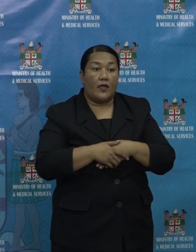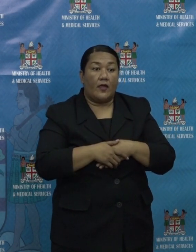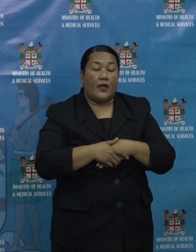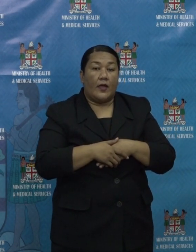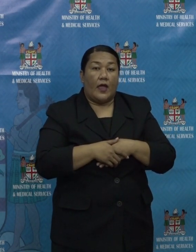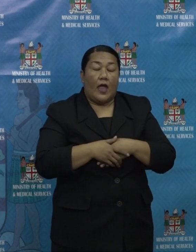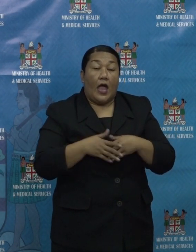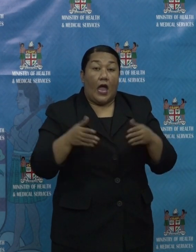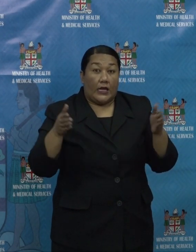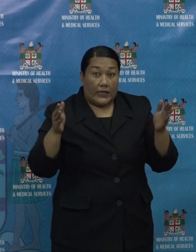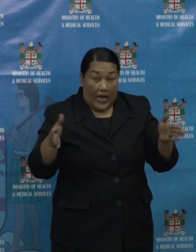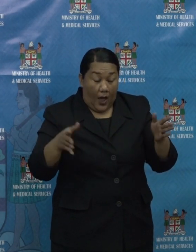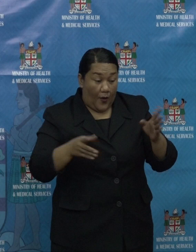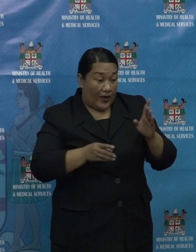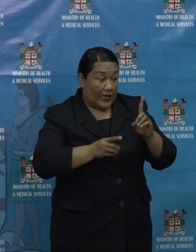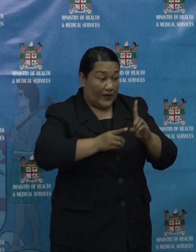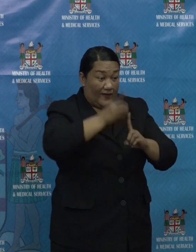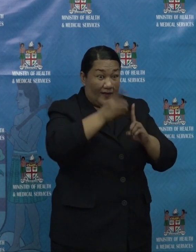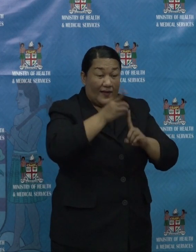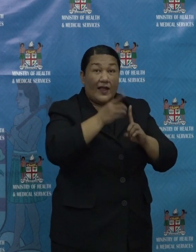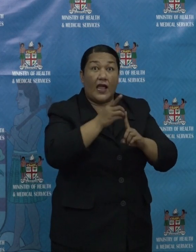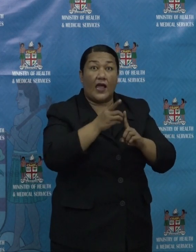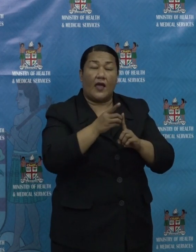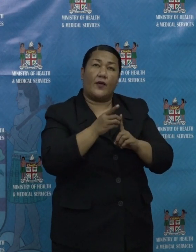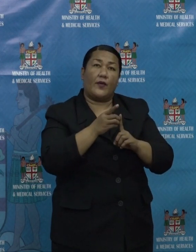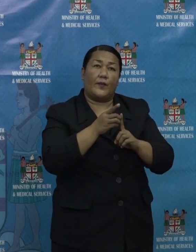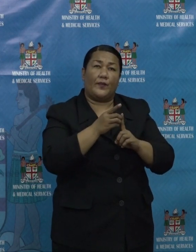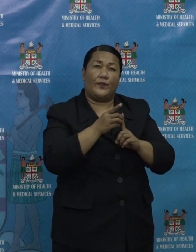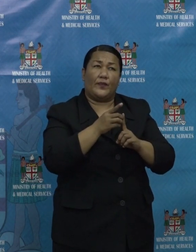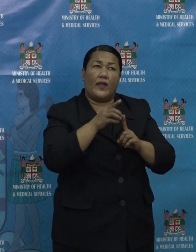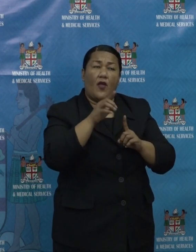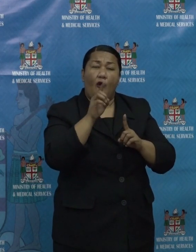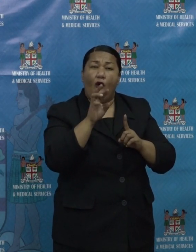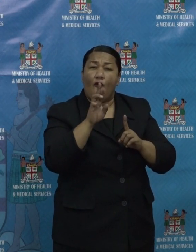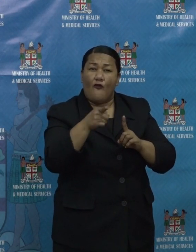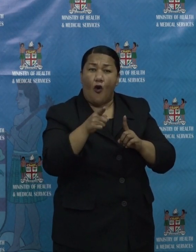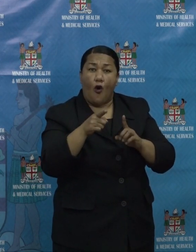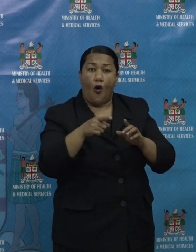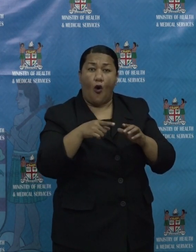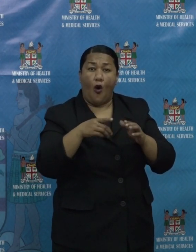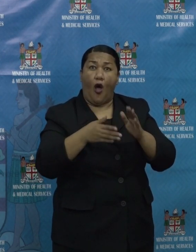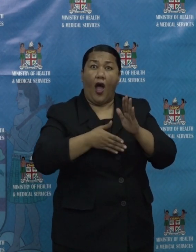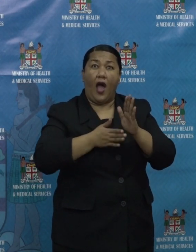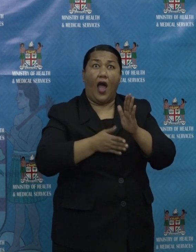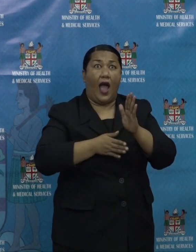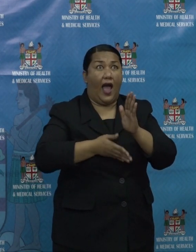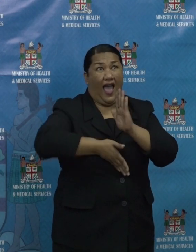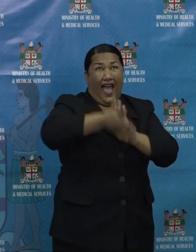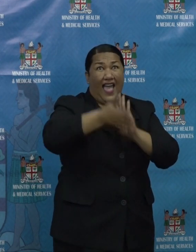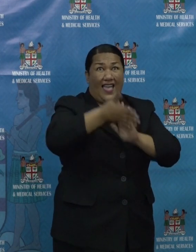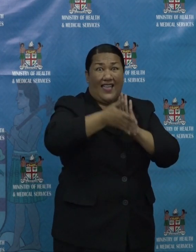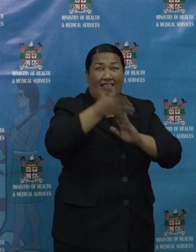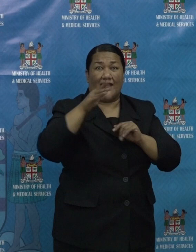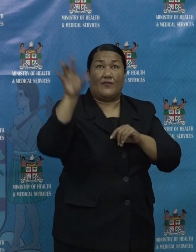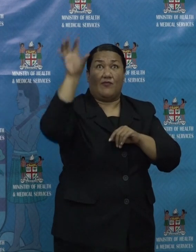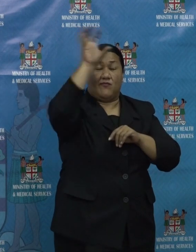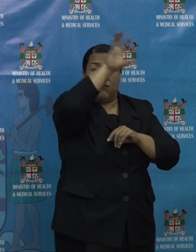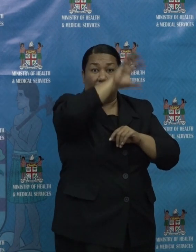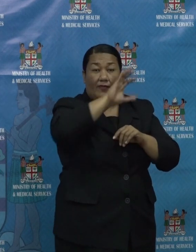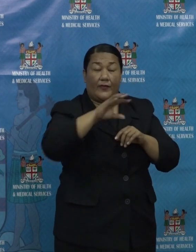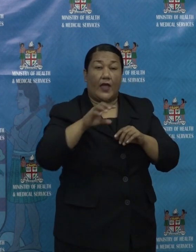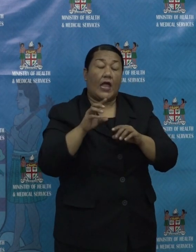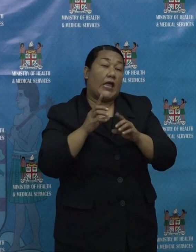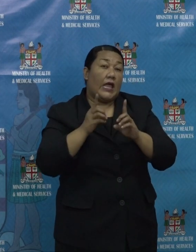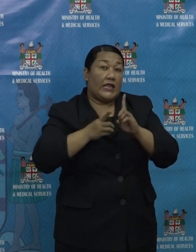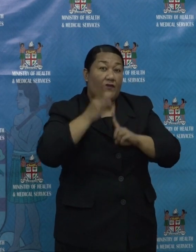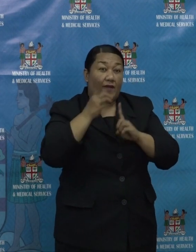higher rates than a lot of developing countries and similar rates to high-income countries. And we are doing so with just 6